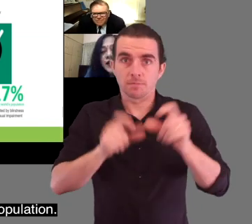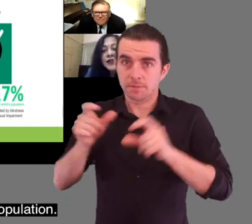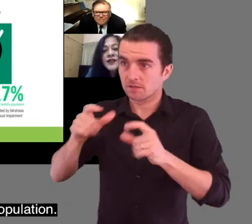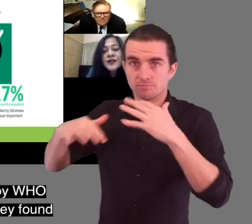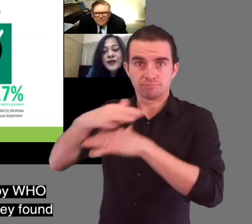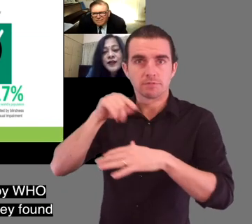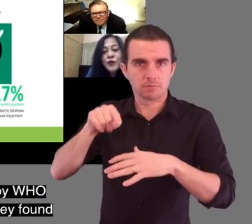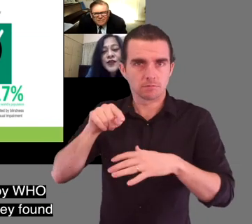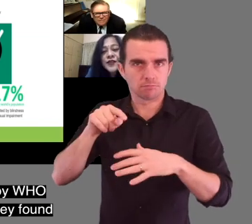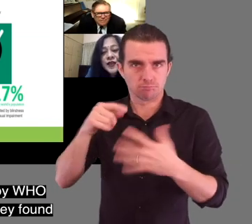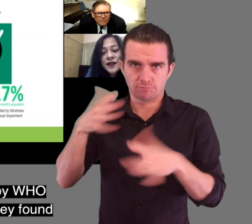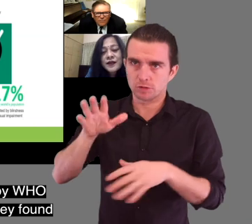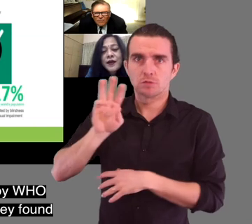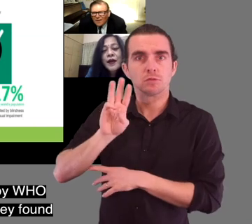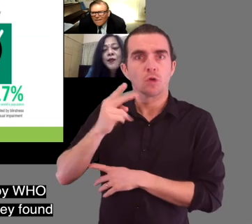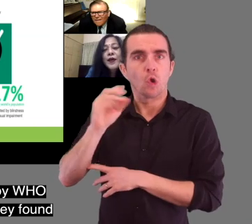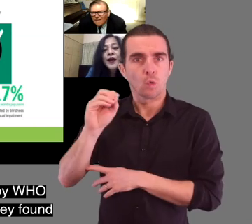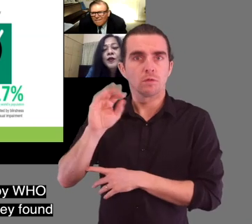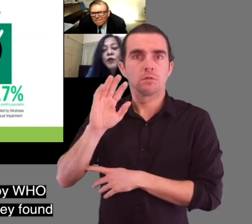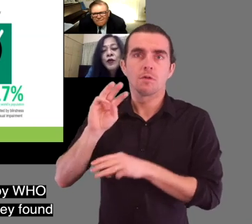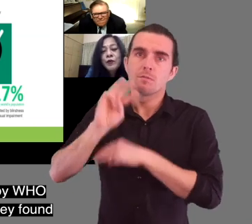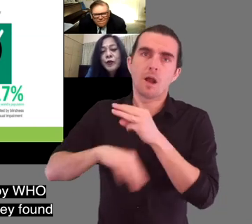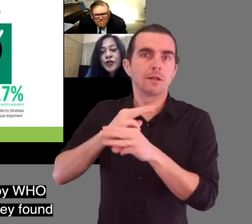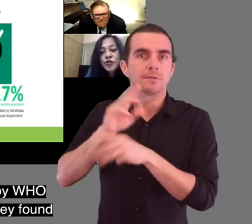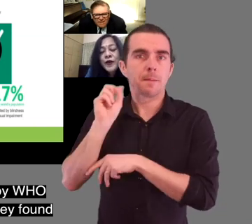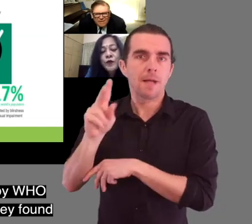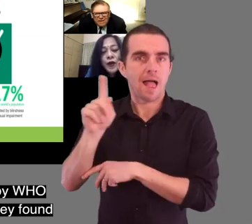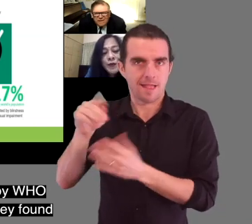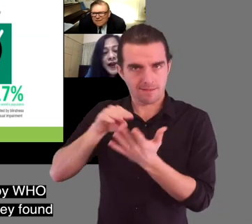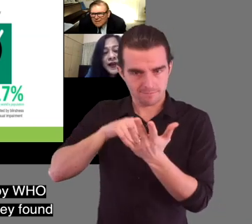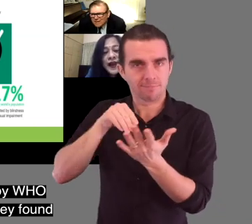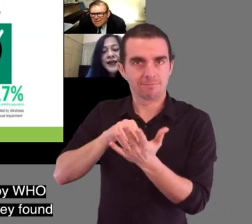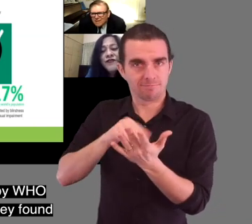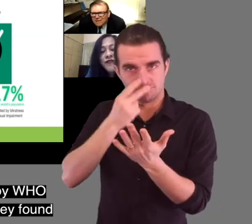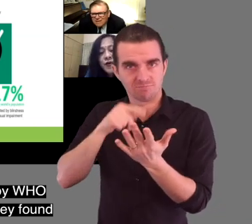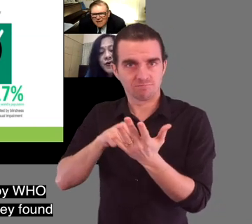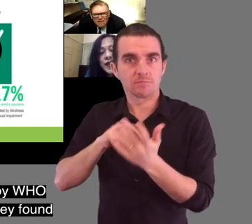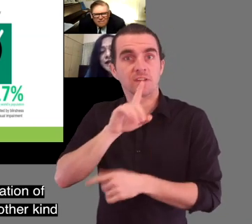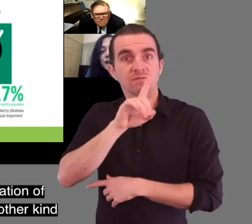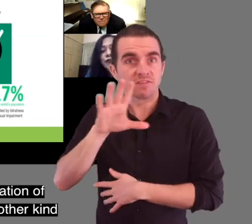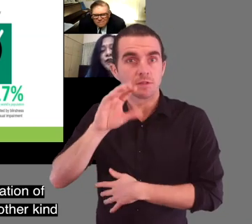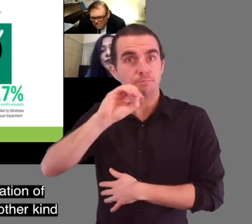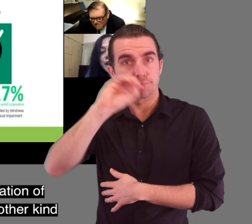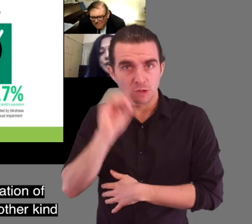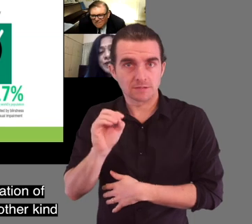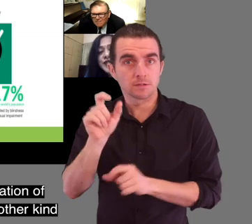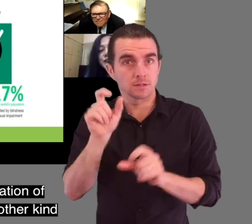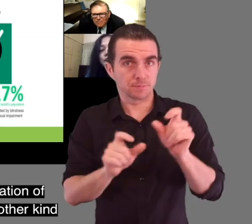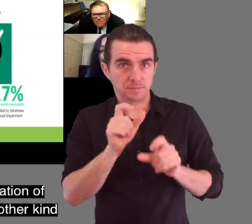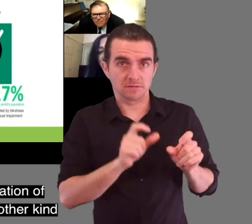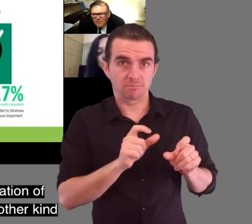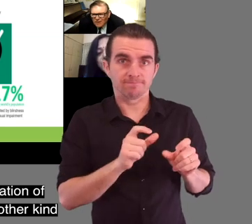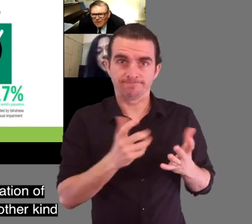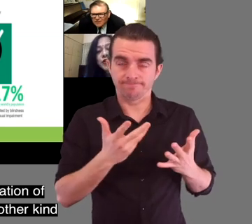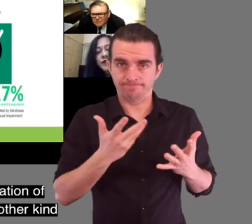population. The study was done by WHO and World Bank, and they found that 15%